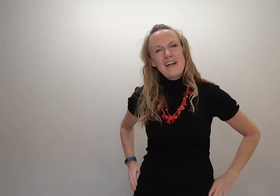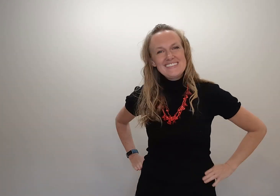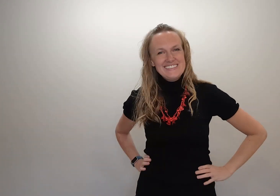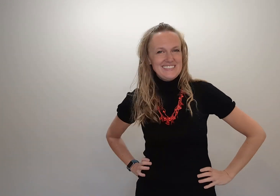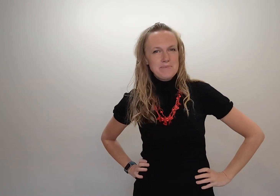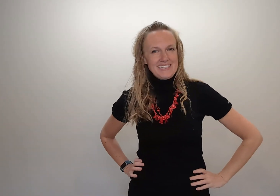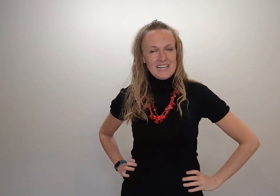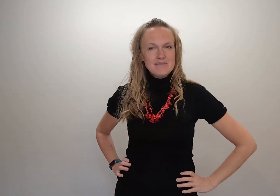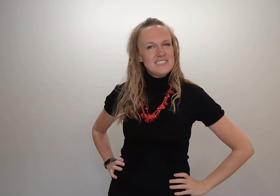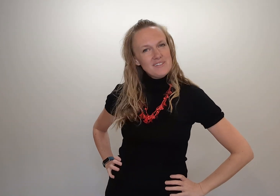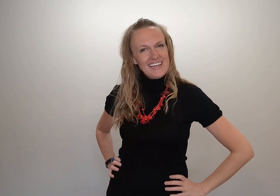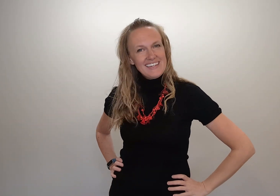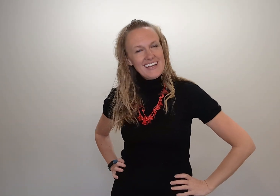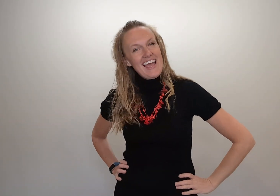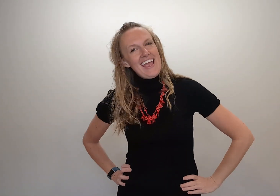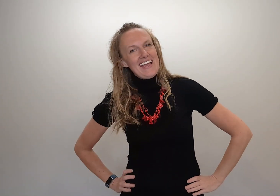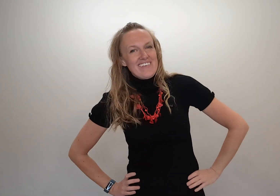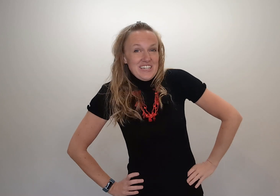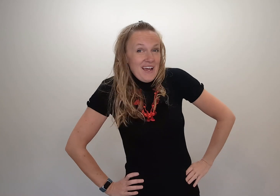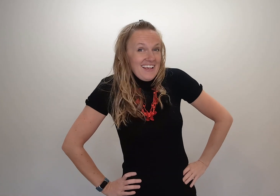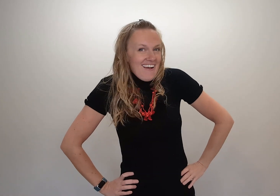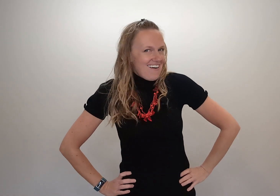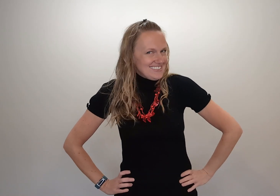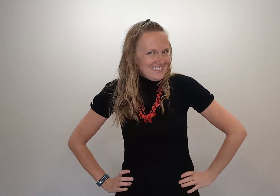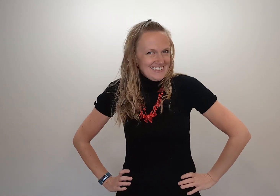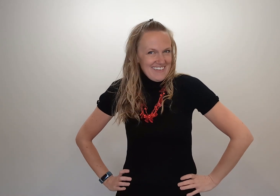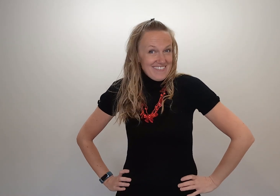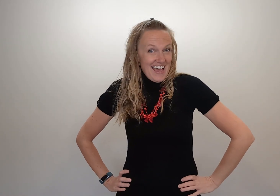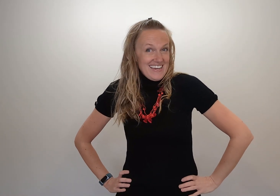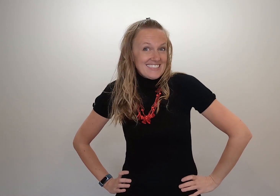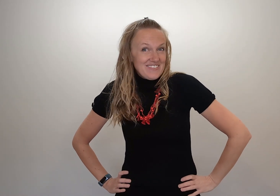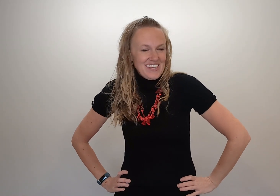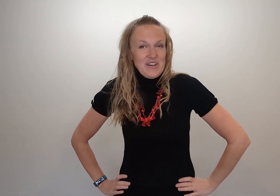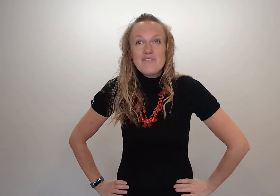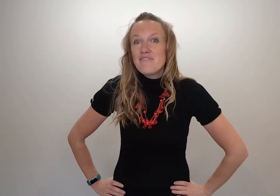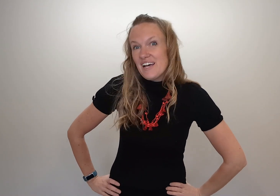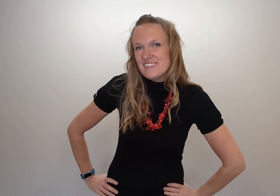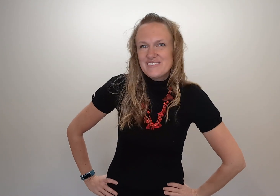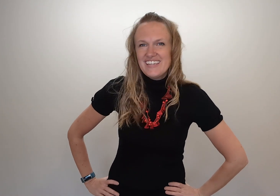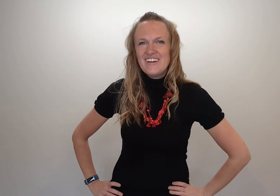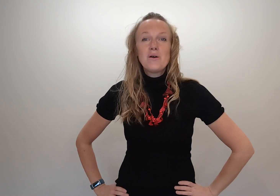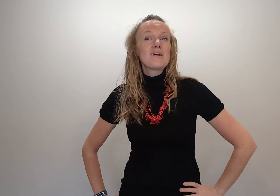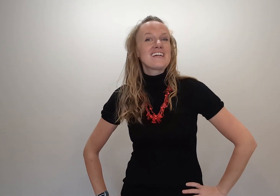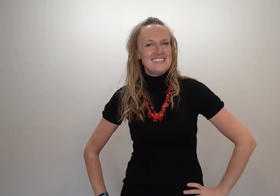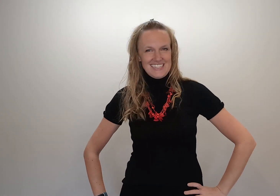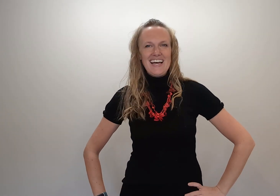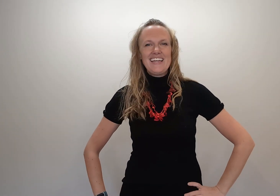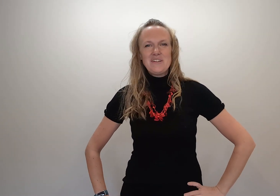Practice this as many times as you would like. And when you're ready, I'll see you in that next video, the final video. We're going to sign with